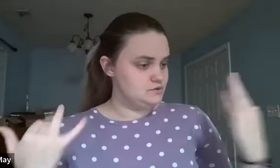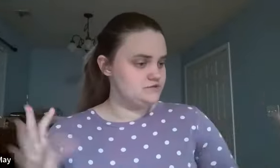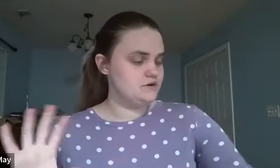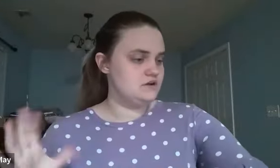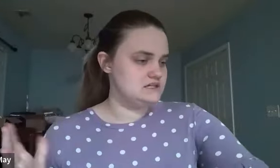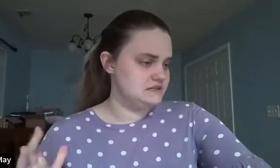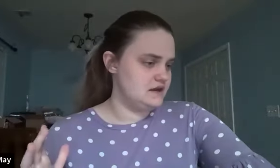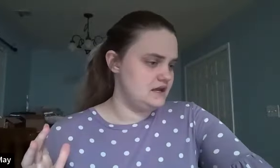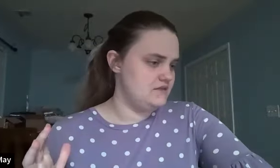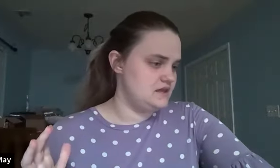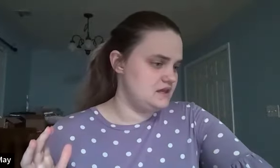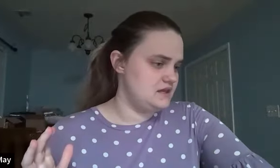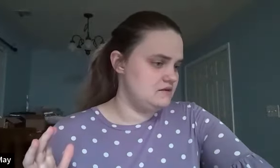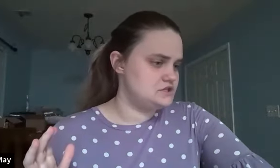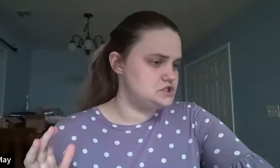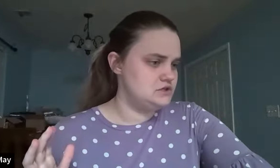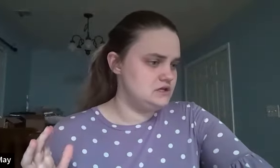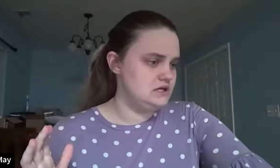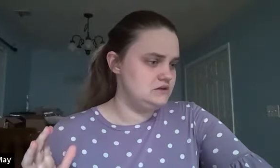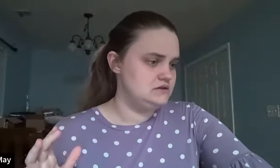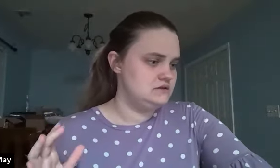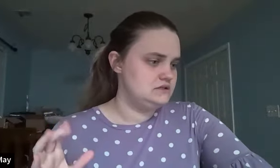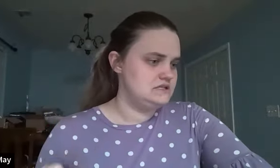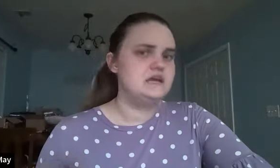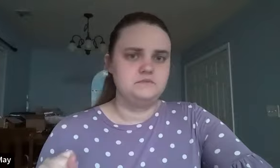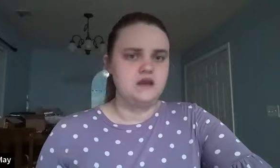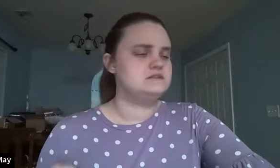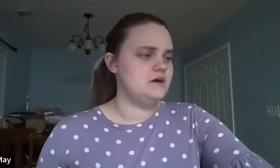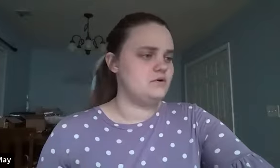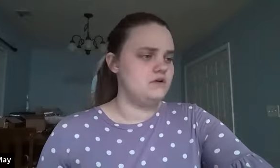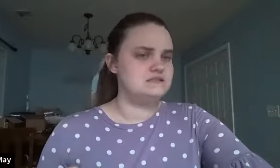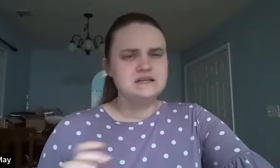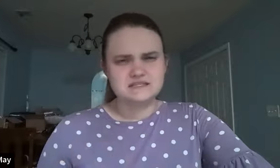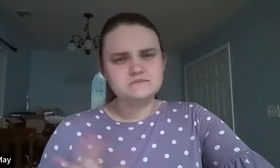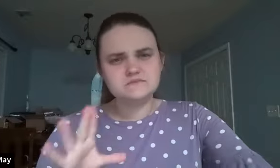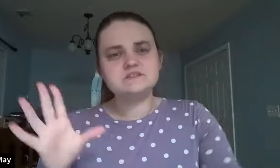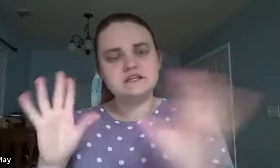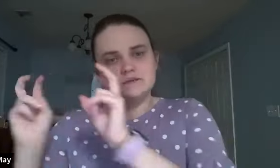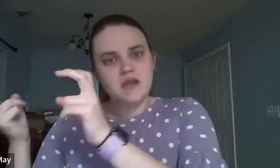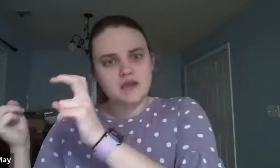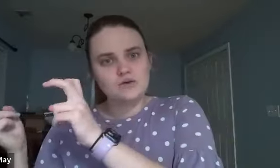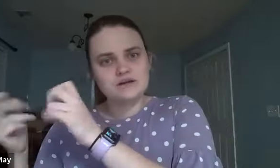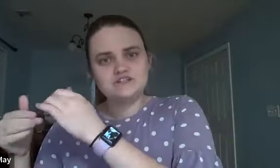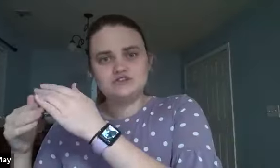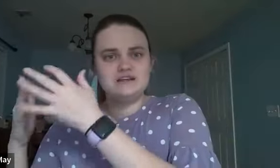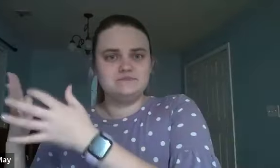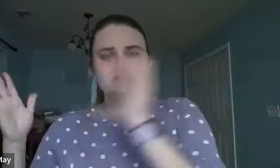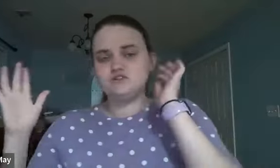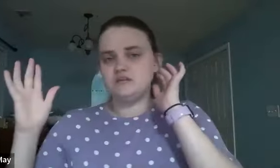animals for our class tonight, and then that should take up, yes, about the whole class. Some categories, there's not as many, so like